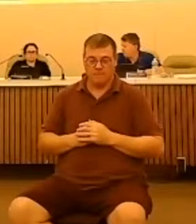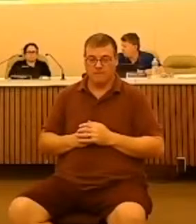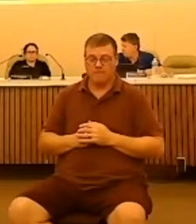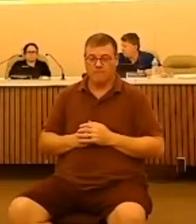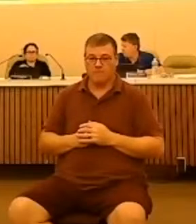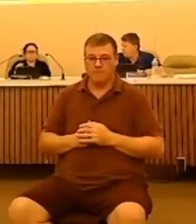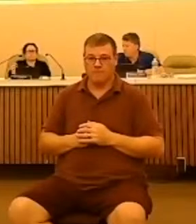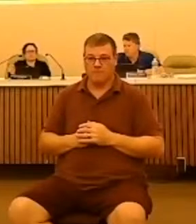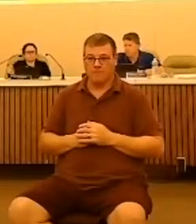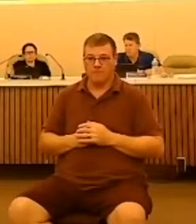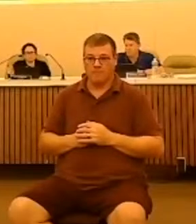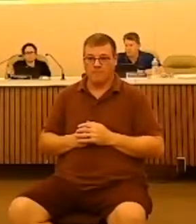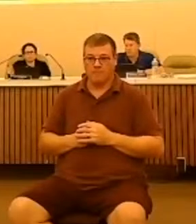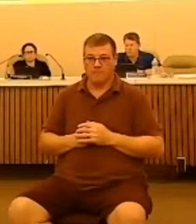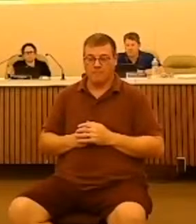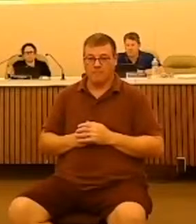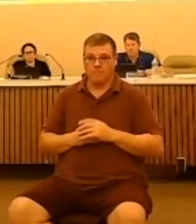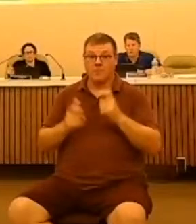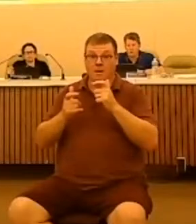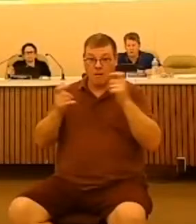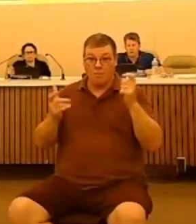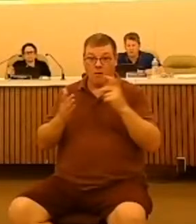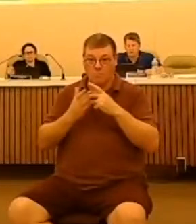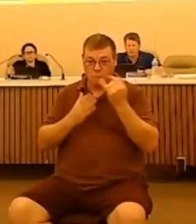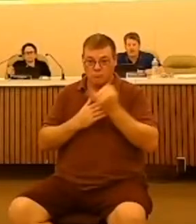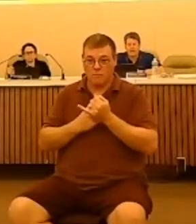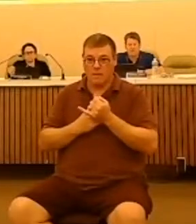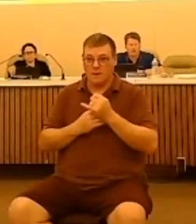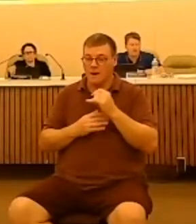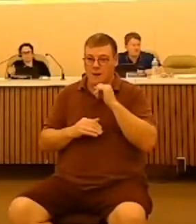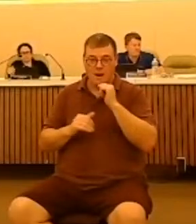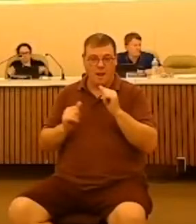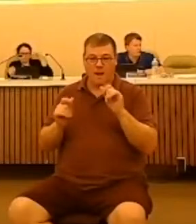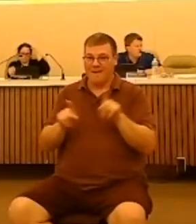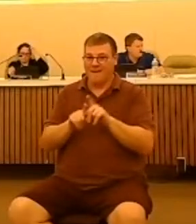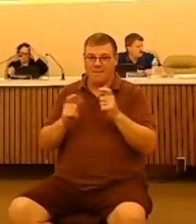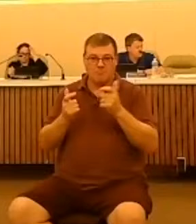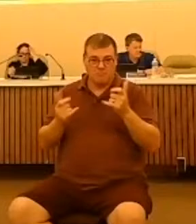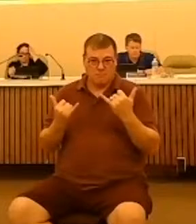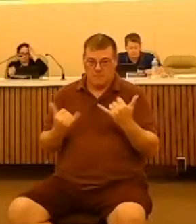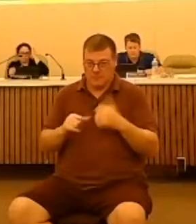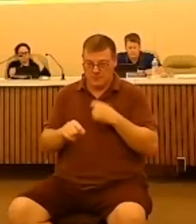budget. The large projects are not as large this year.